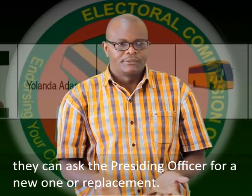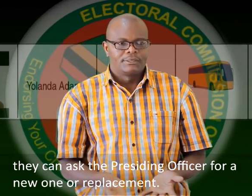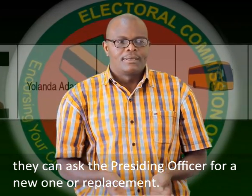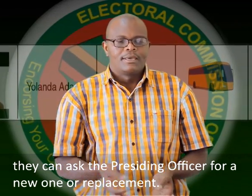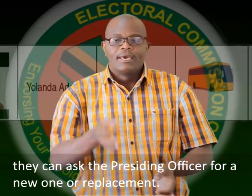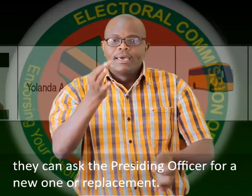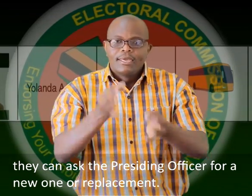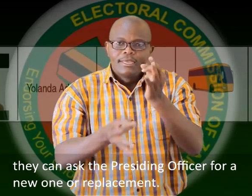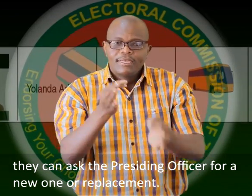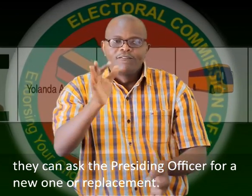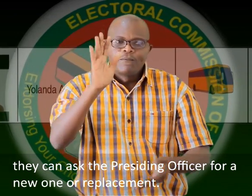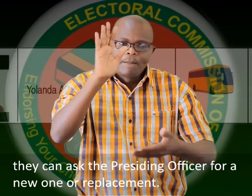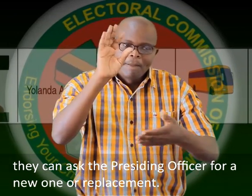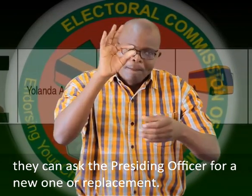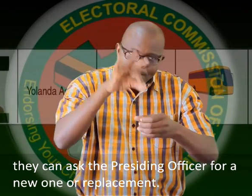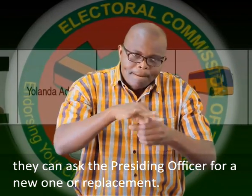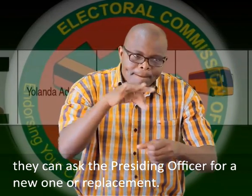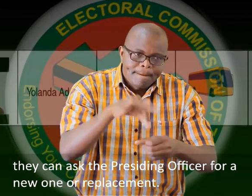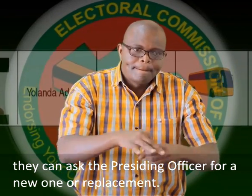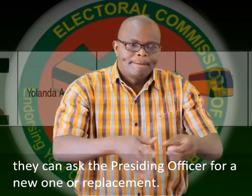presiding officer for a new one or replacement.